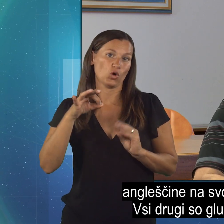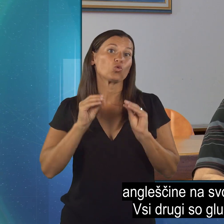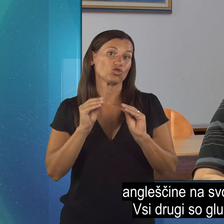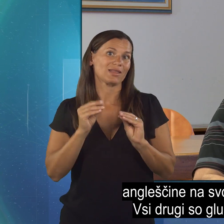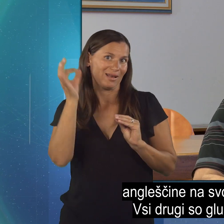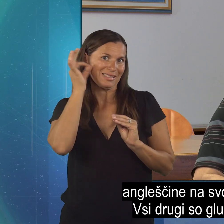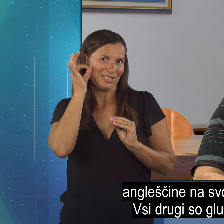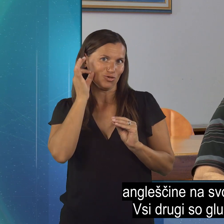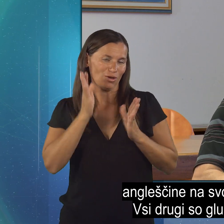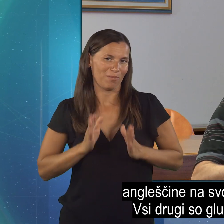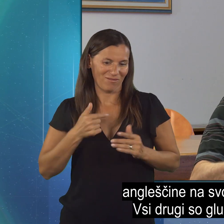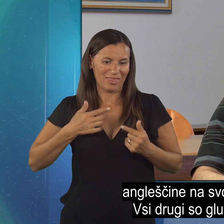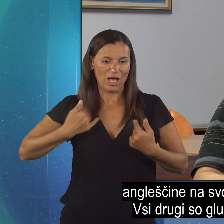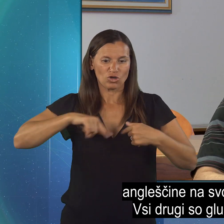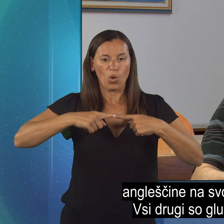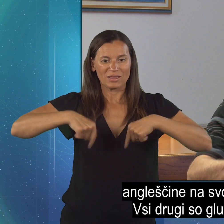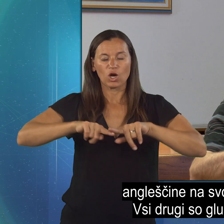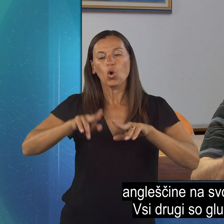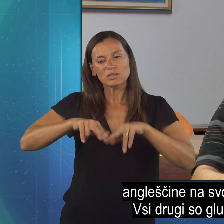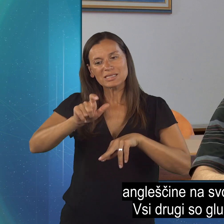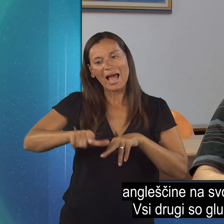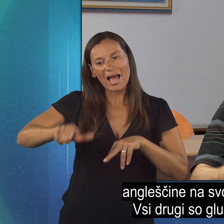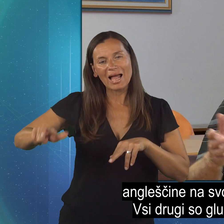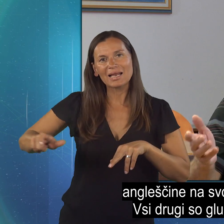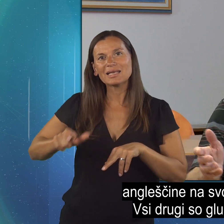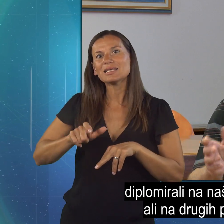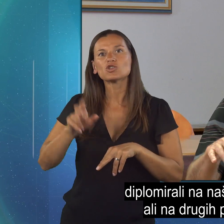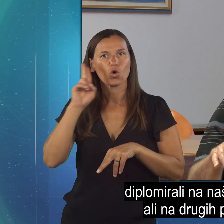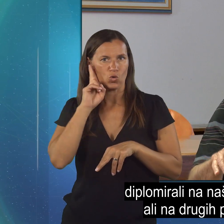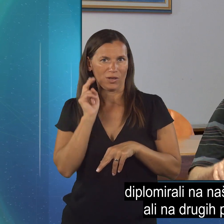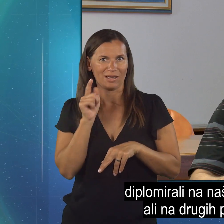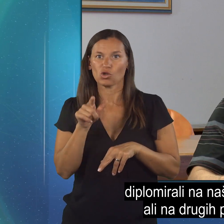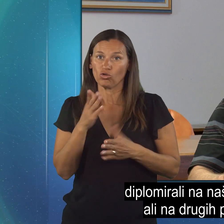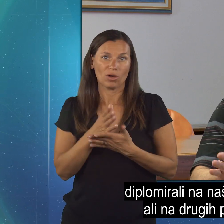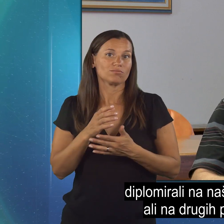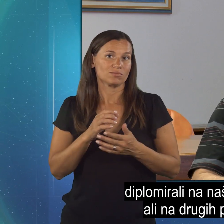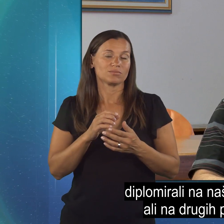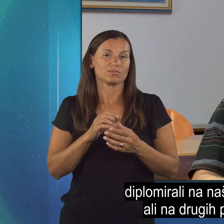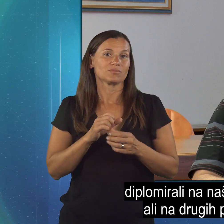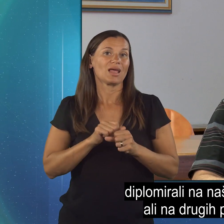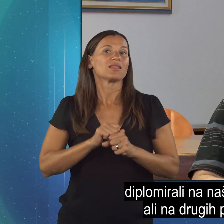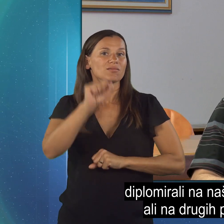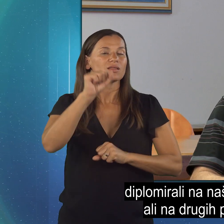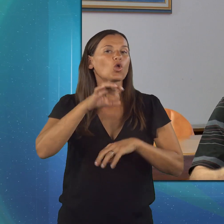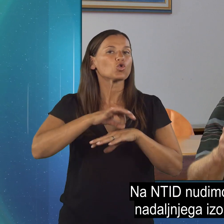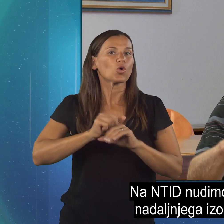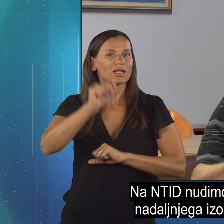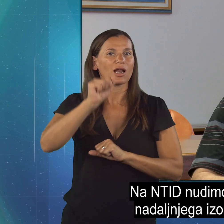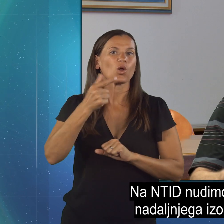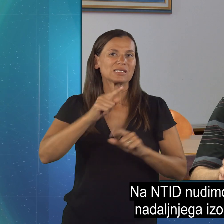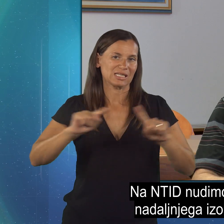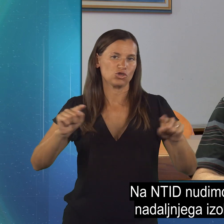my department now. Everyone else is deaf. They've graduated from our programs or from different programs.